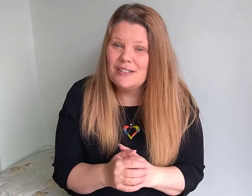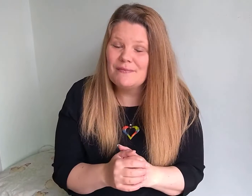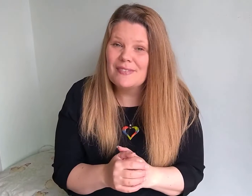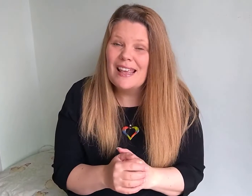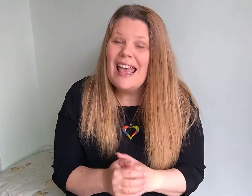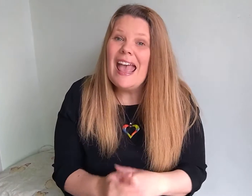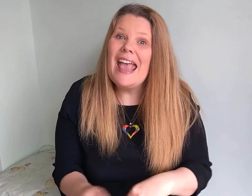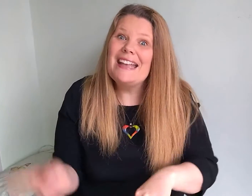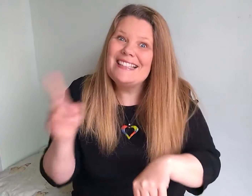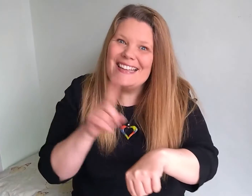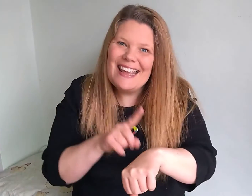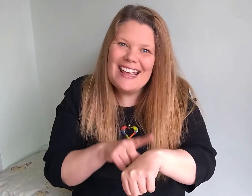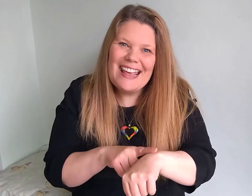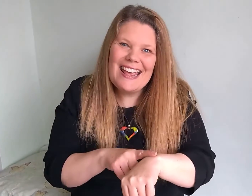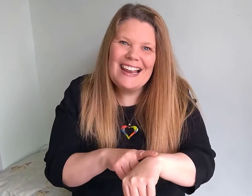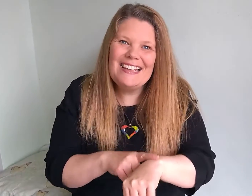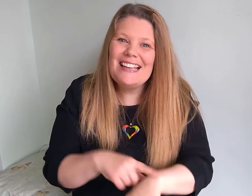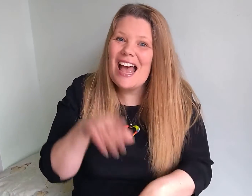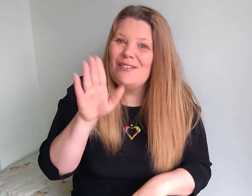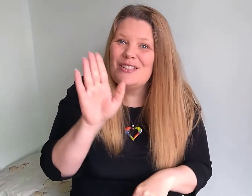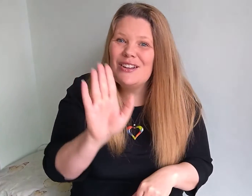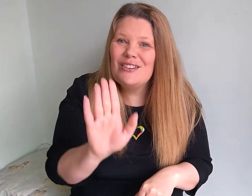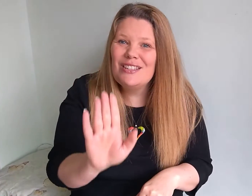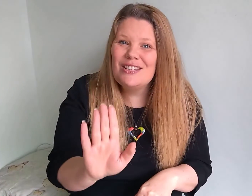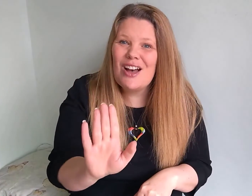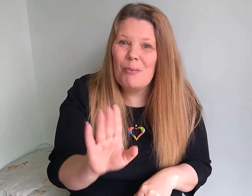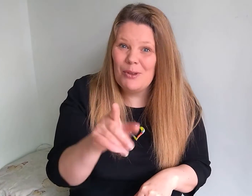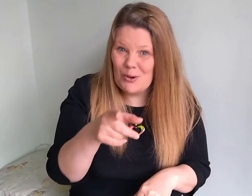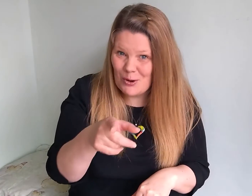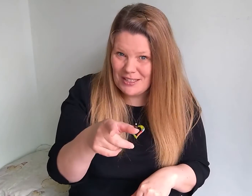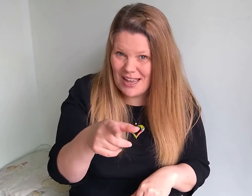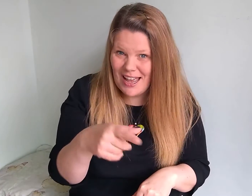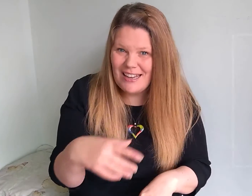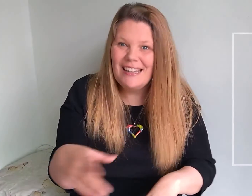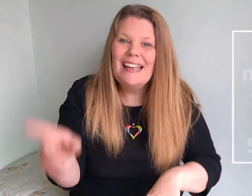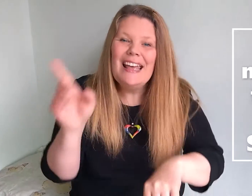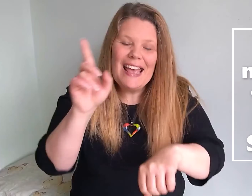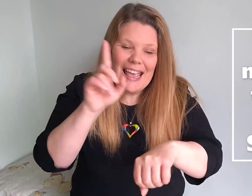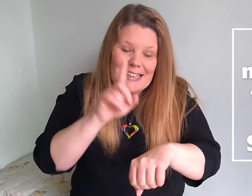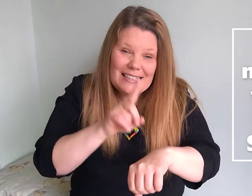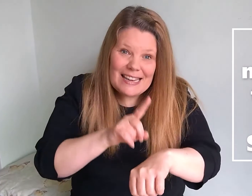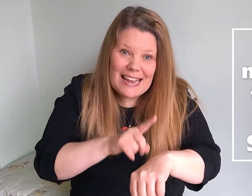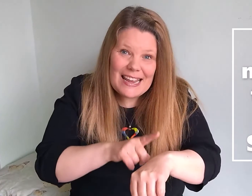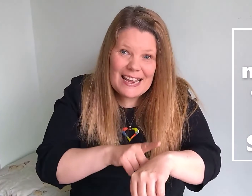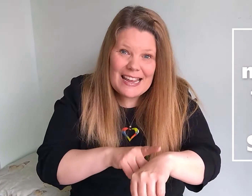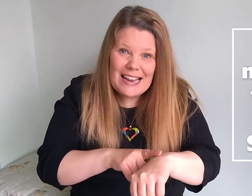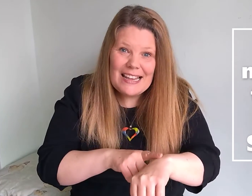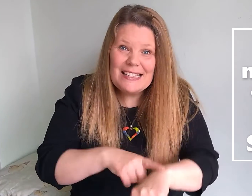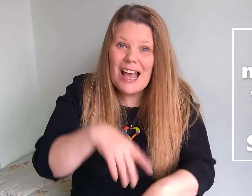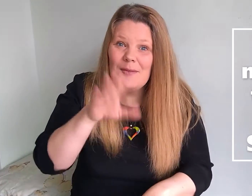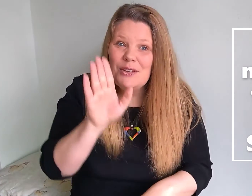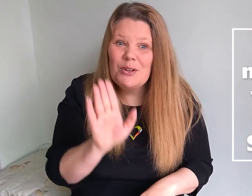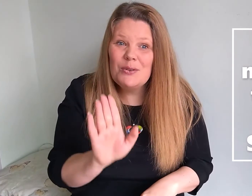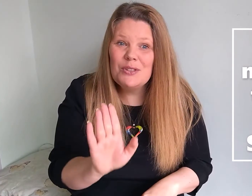good. It's nearly time to stop. Your turn. it's nearly time to